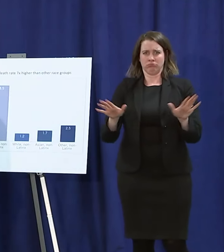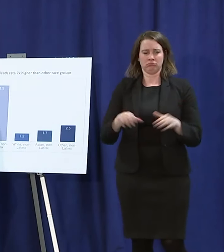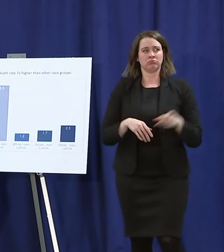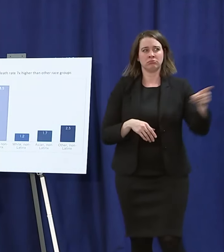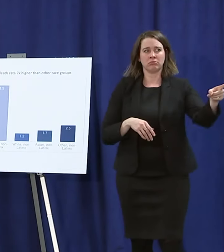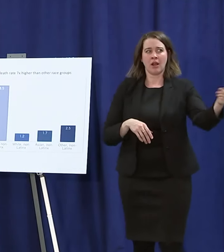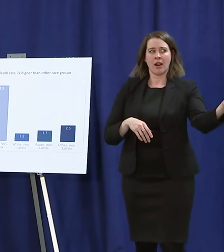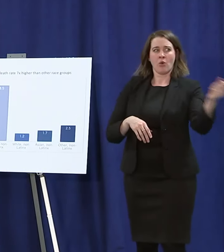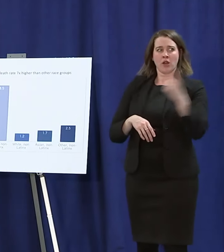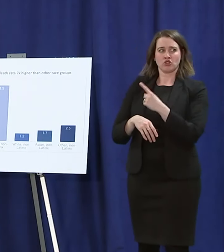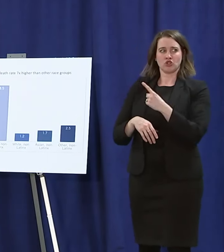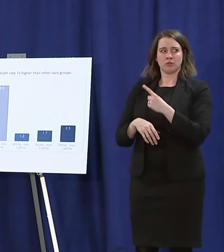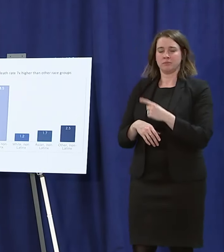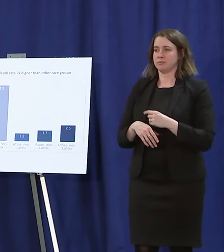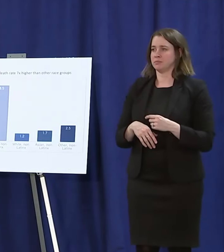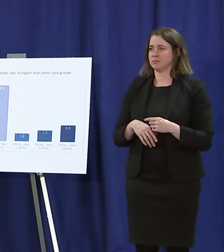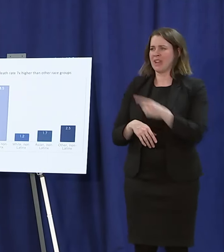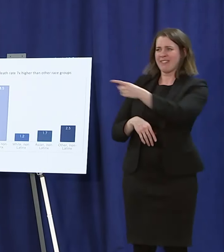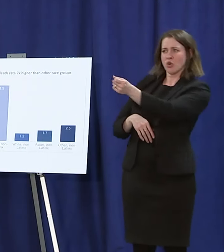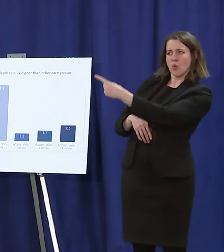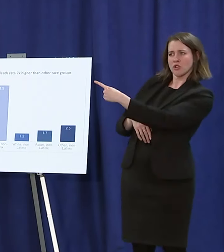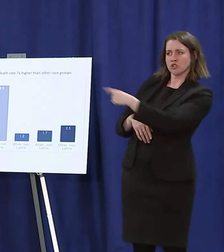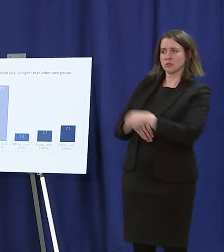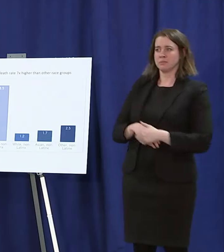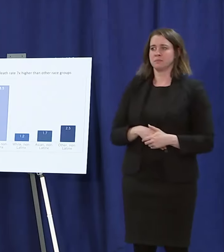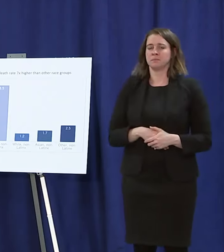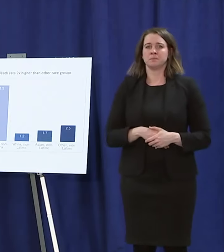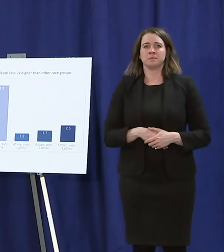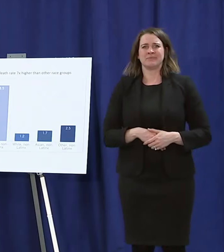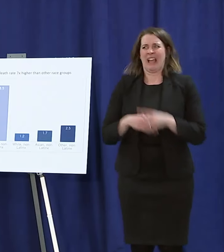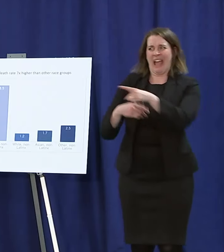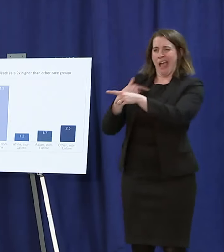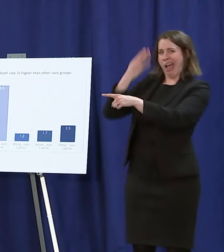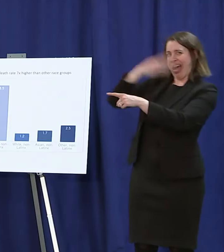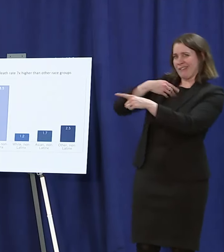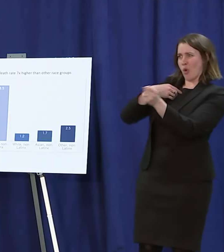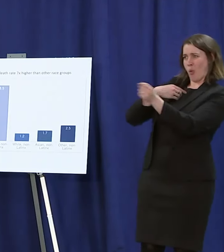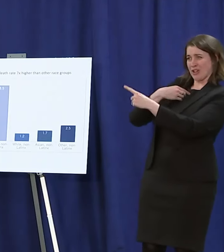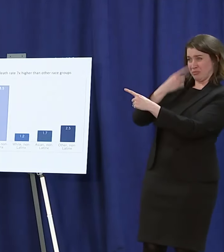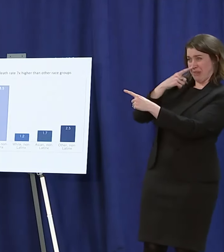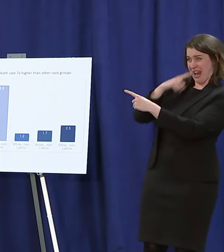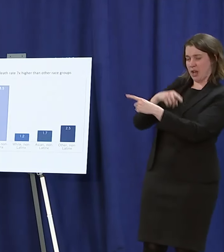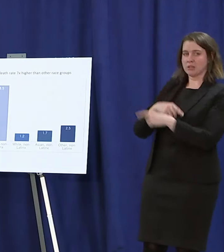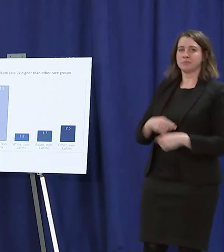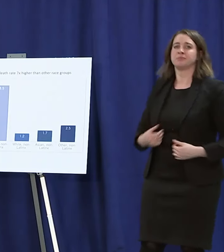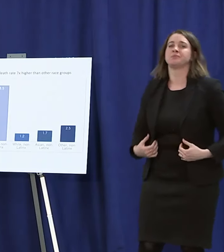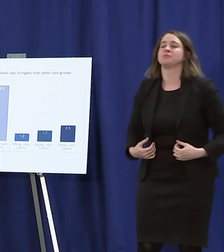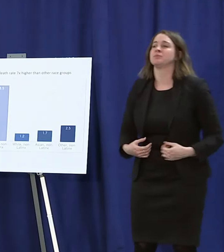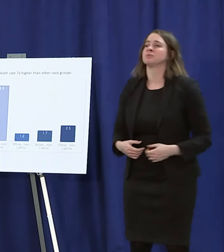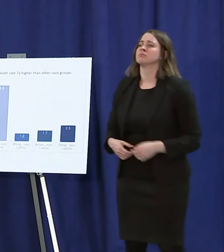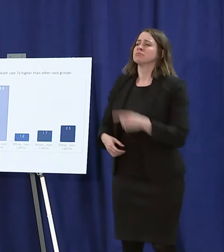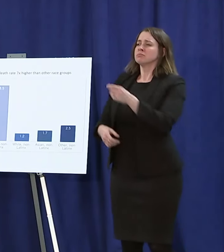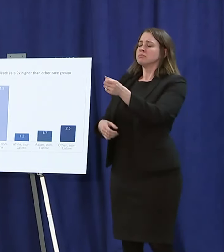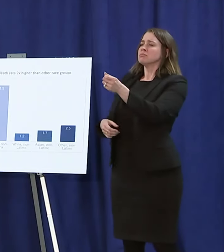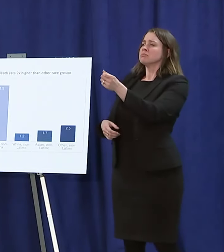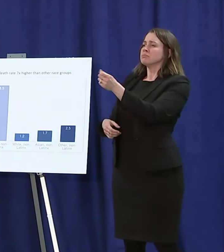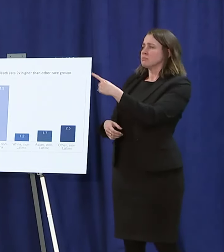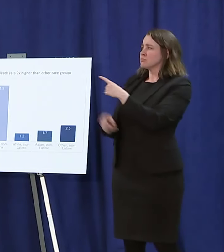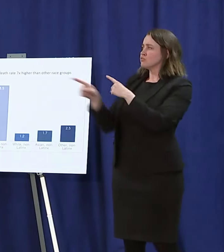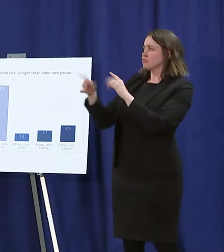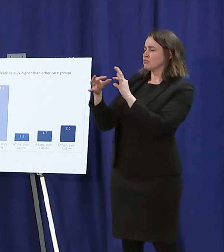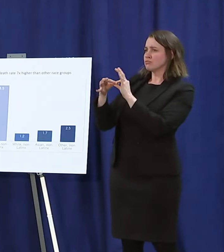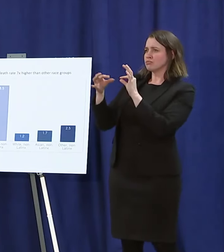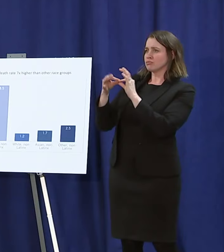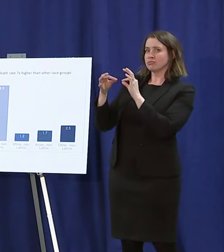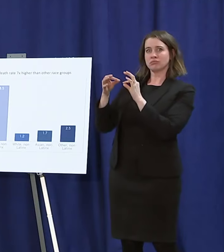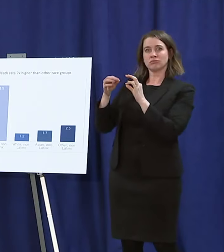Last question for the mayor. I got a follow-up too that I overlooked in my comments before, if I may. You had brought up at your press conference at